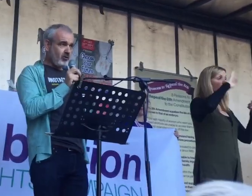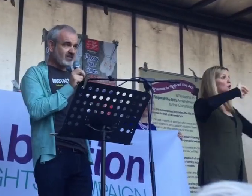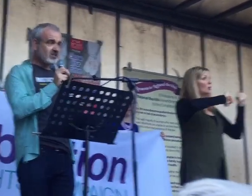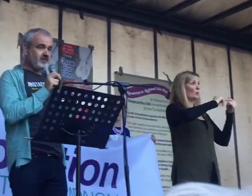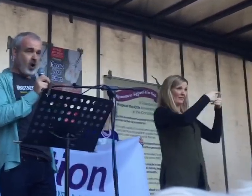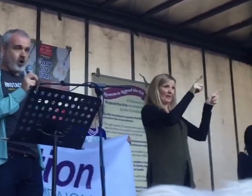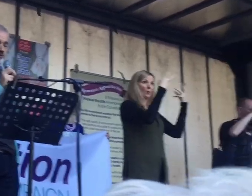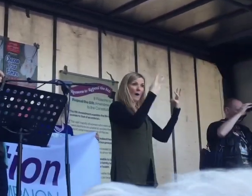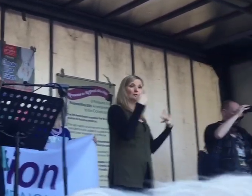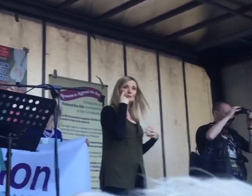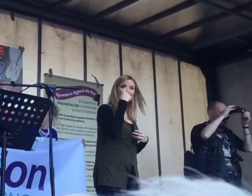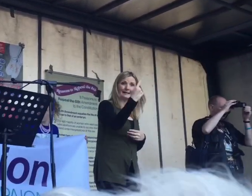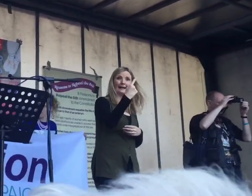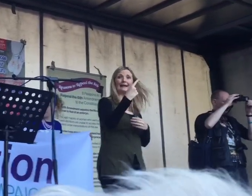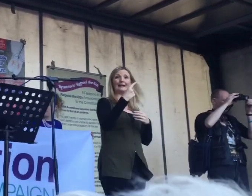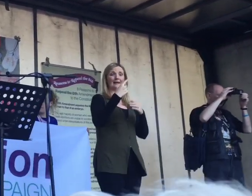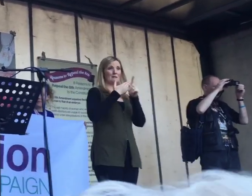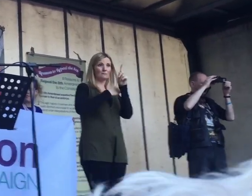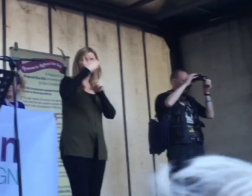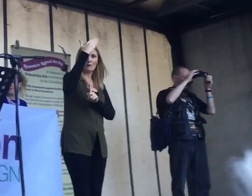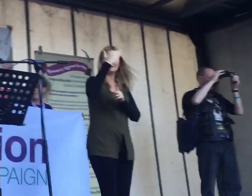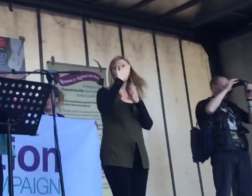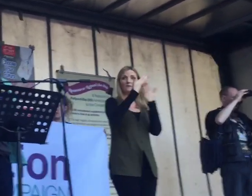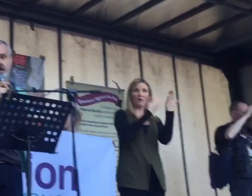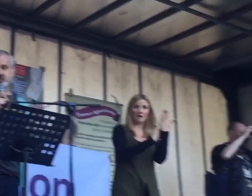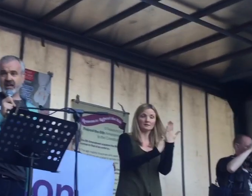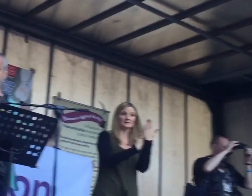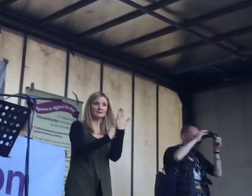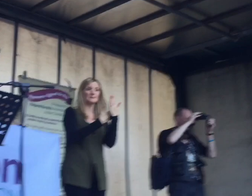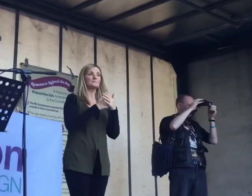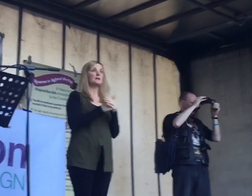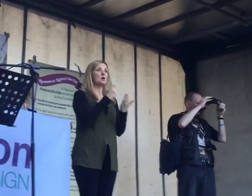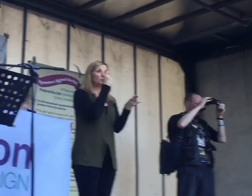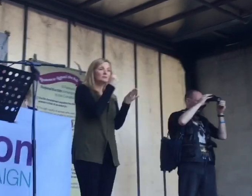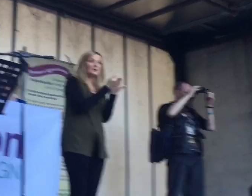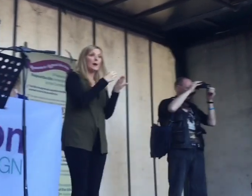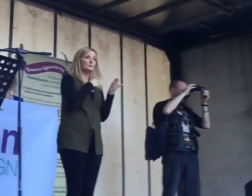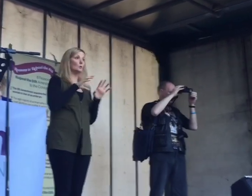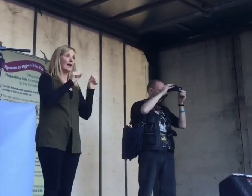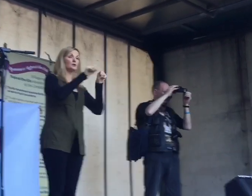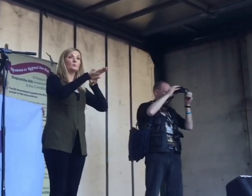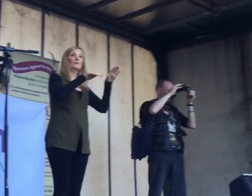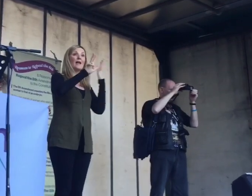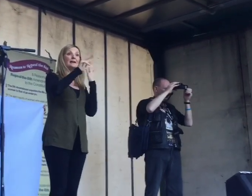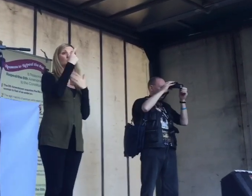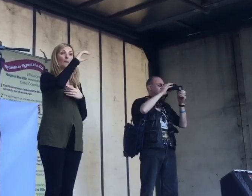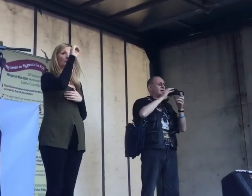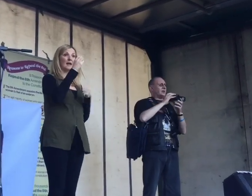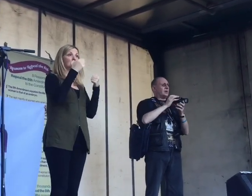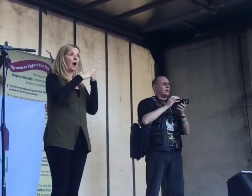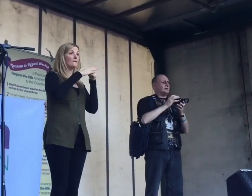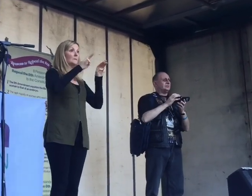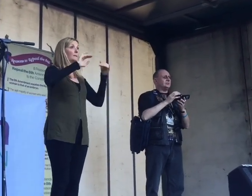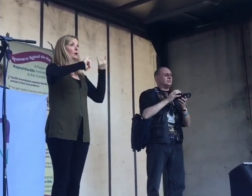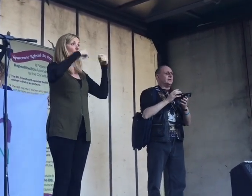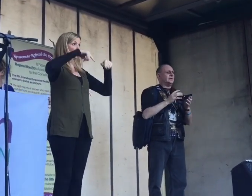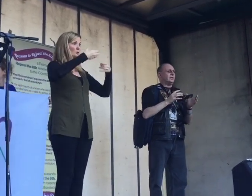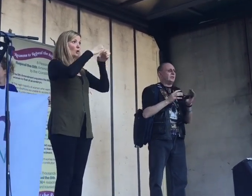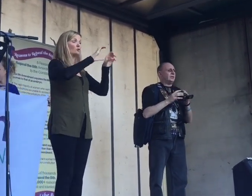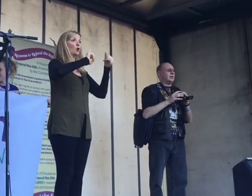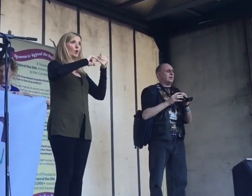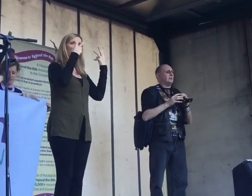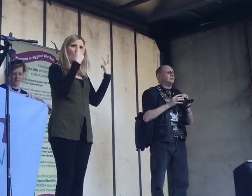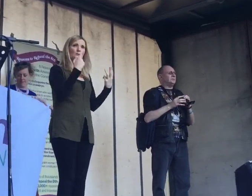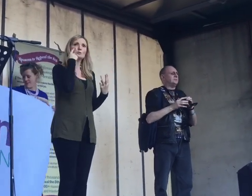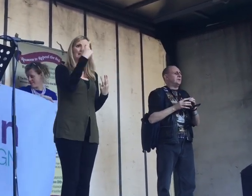see progressive laws in Ireland on abortion. It's time to catch up with the 81% of people in this country who want to see